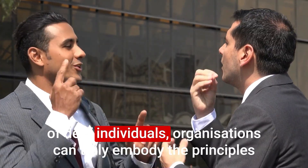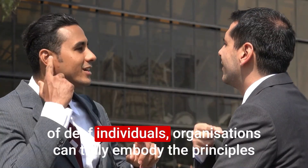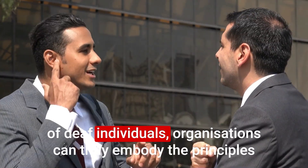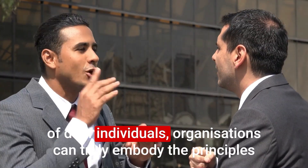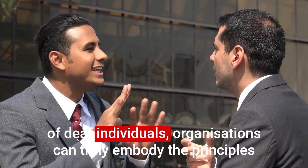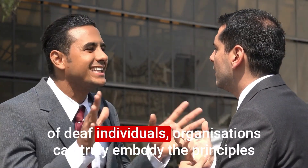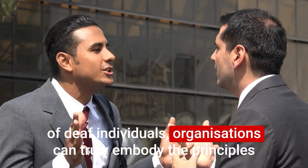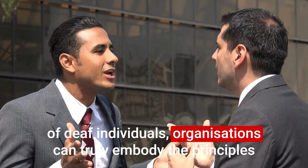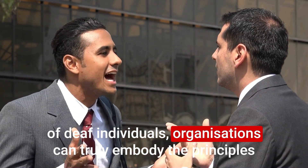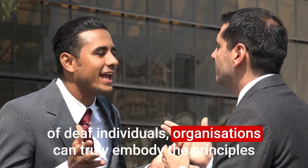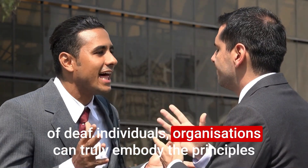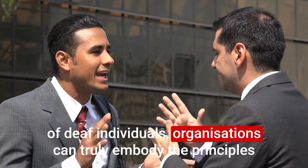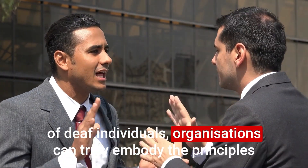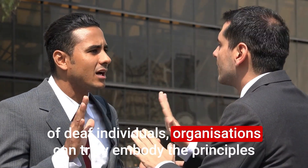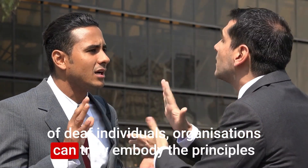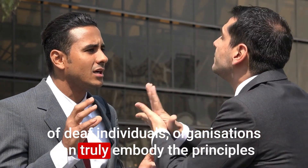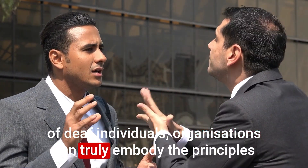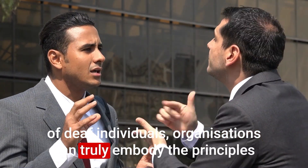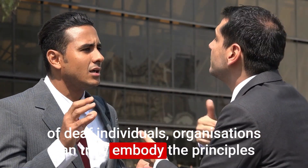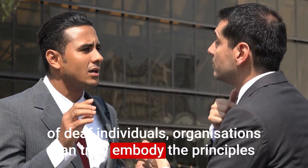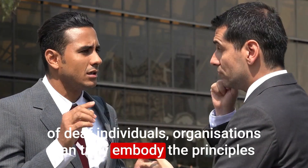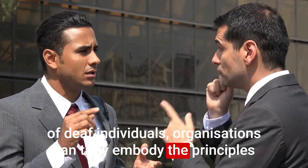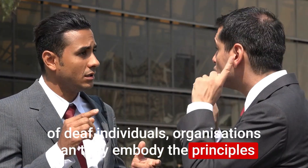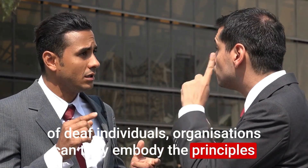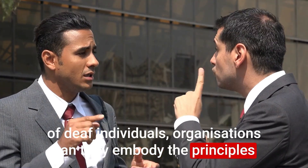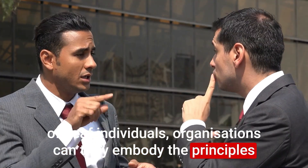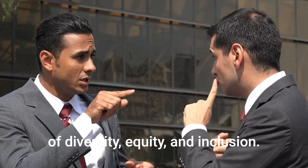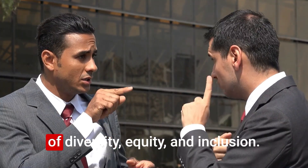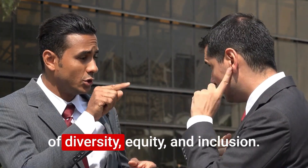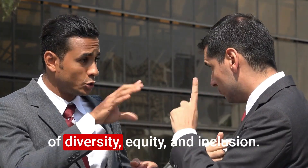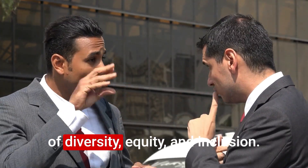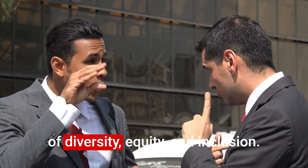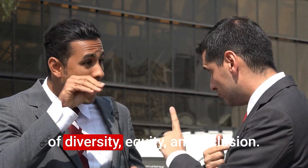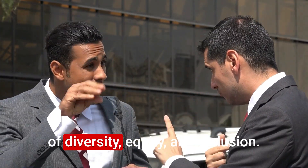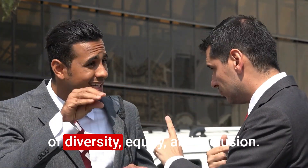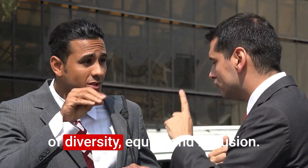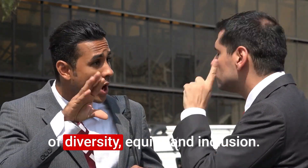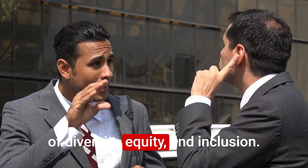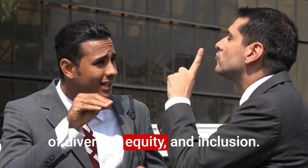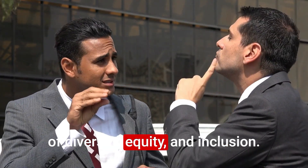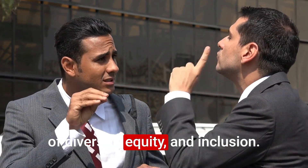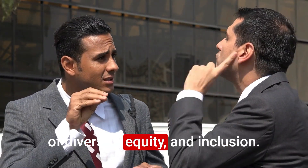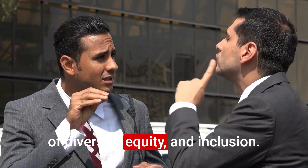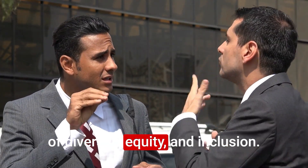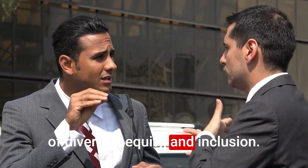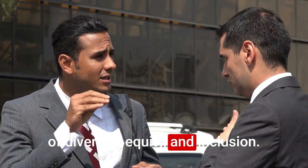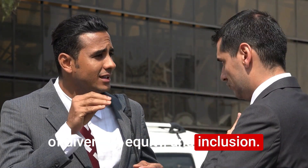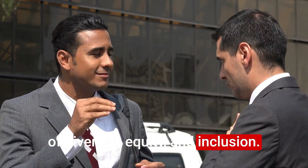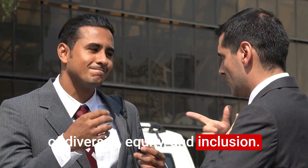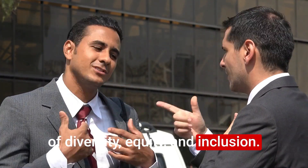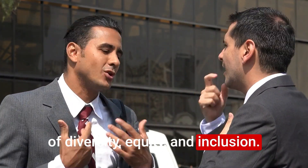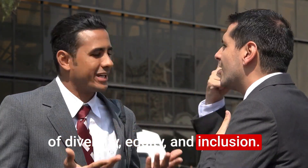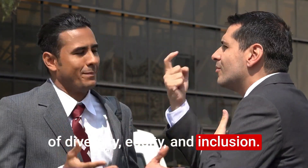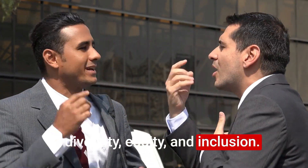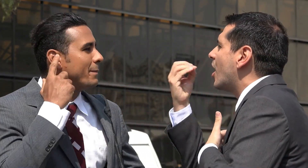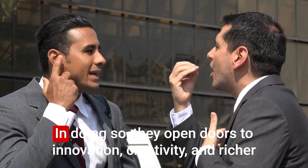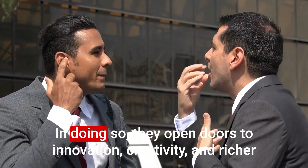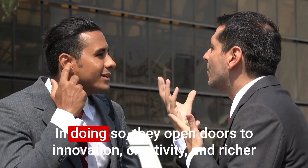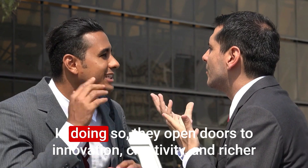individuals, organizations can truly embody the principles of diversity, equity, and inclusion. In doing